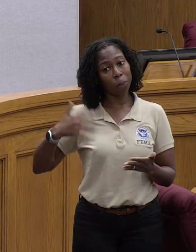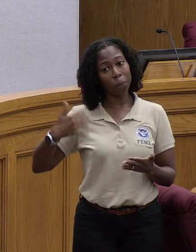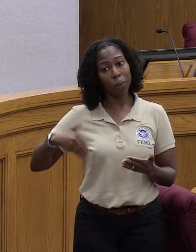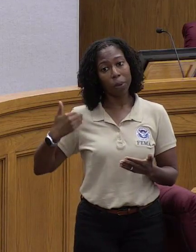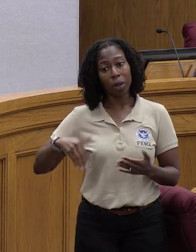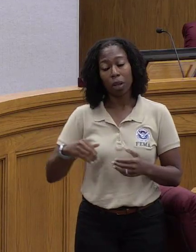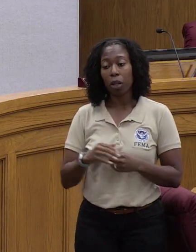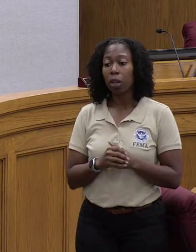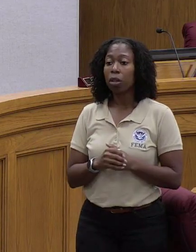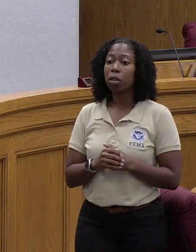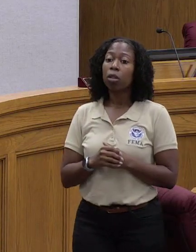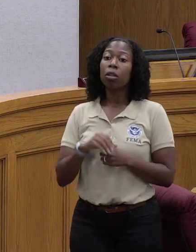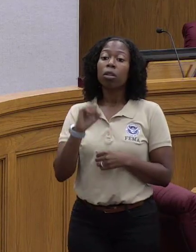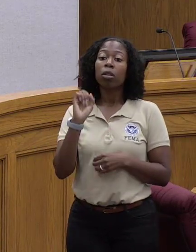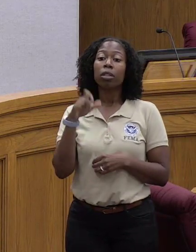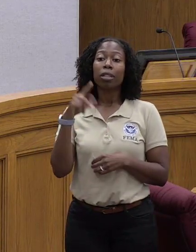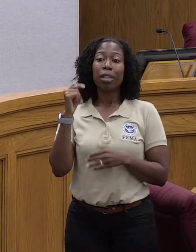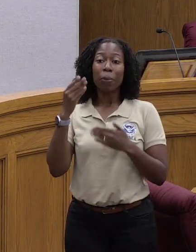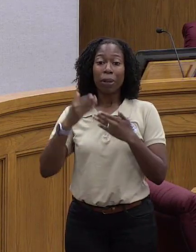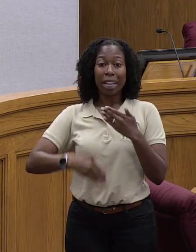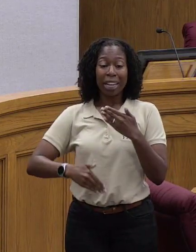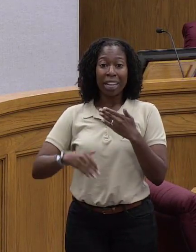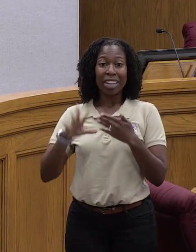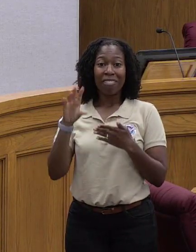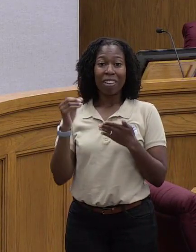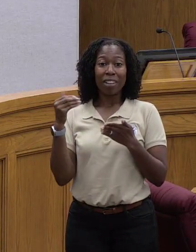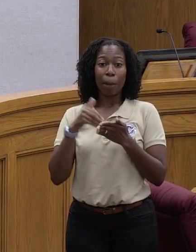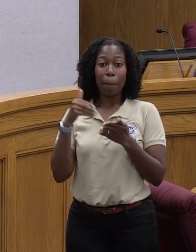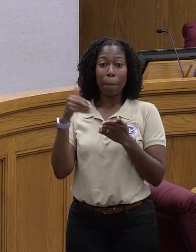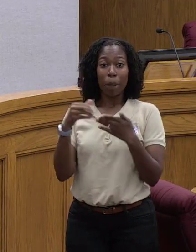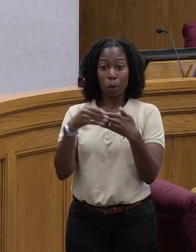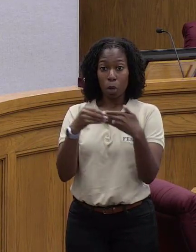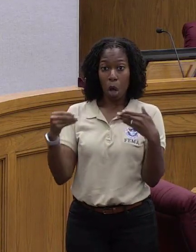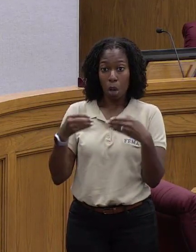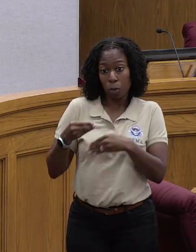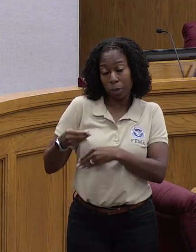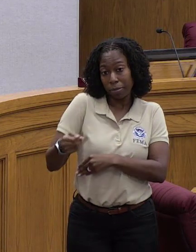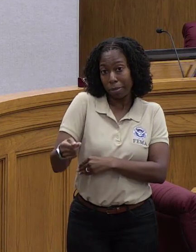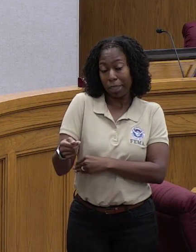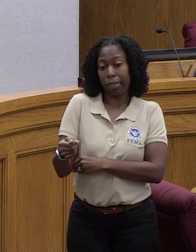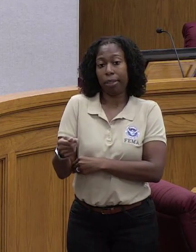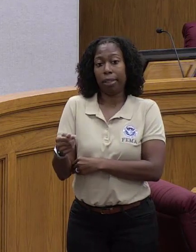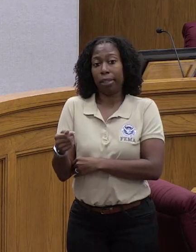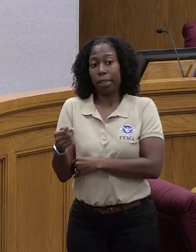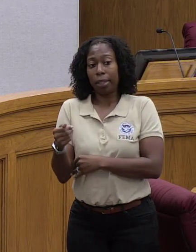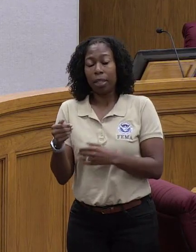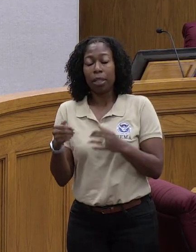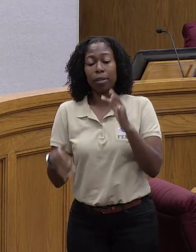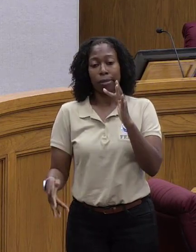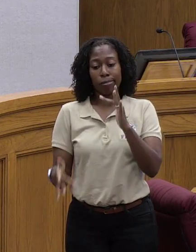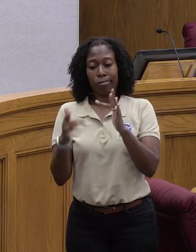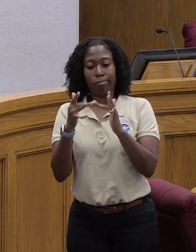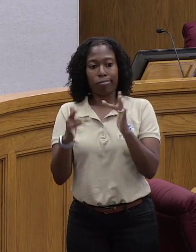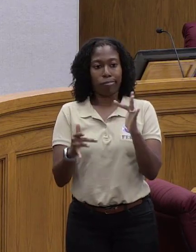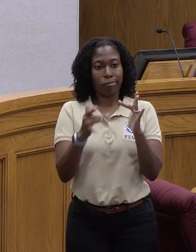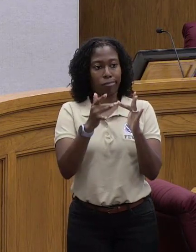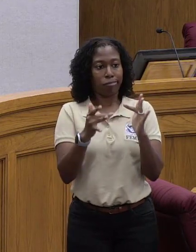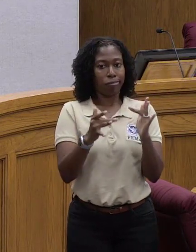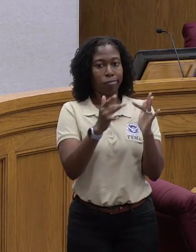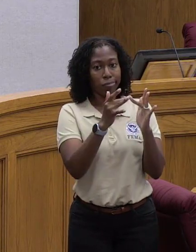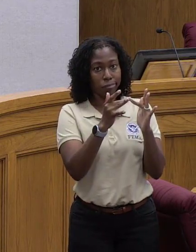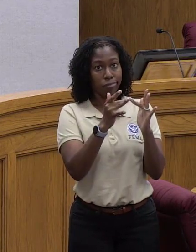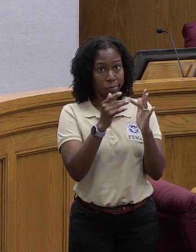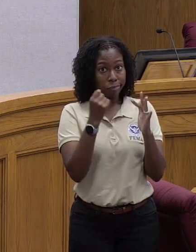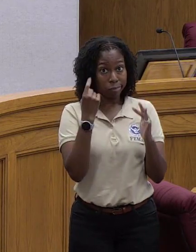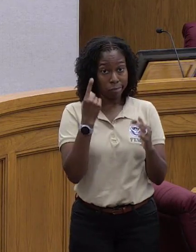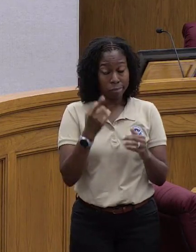September, we will have already spent over $50 million in order to bring services back online. With that said,